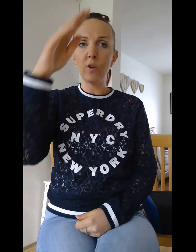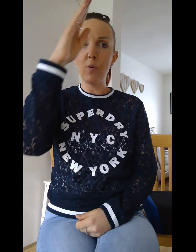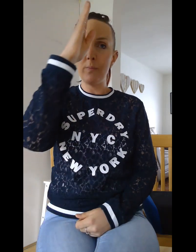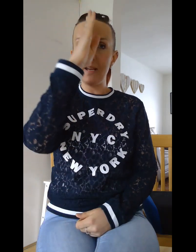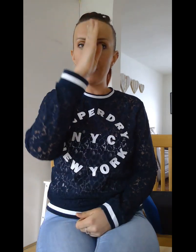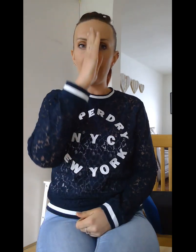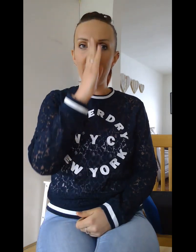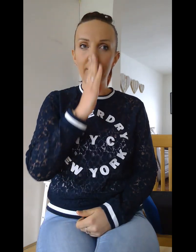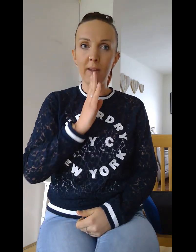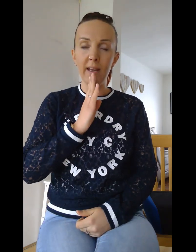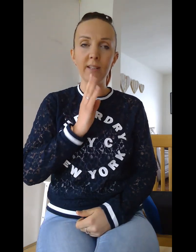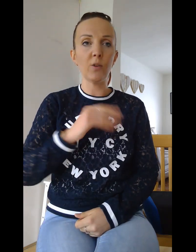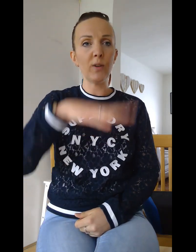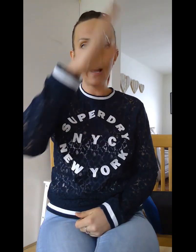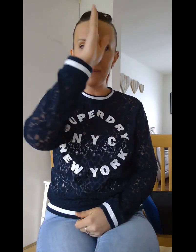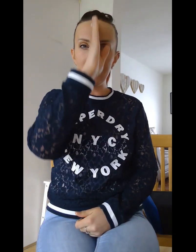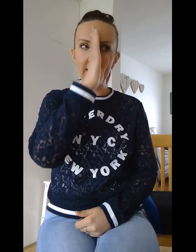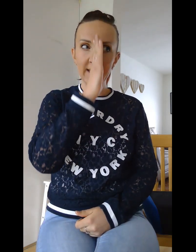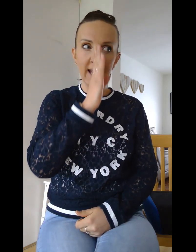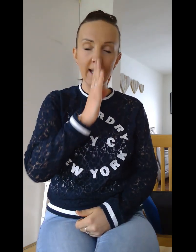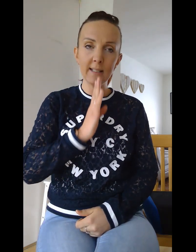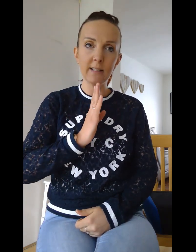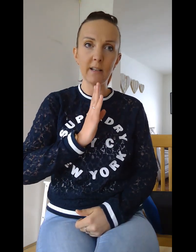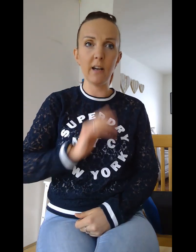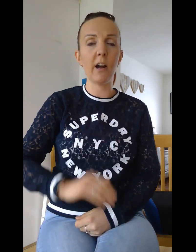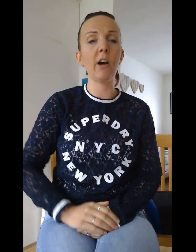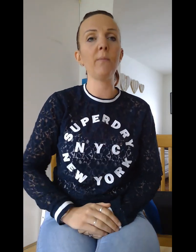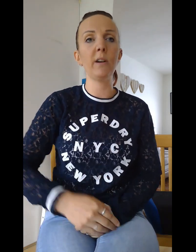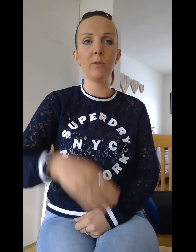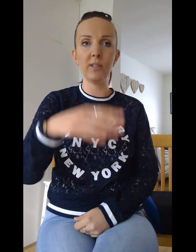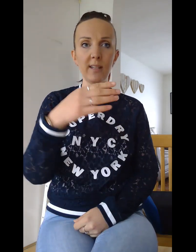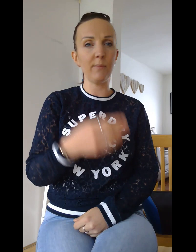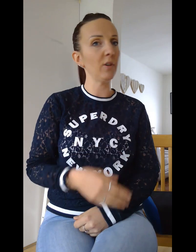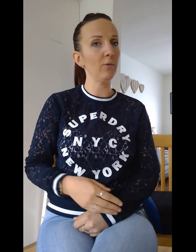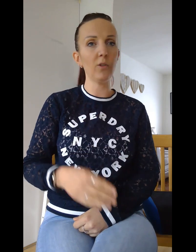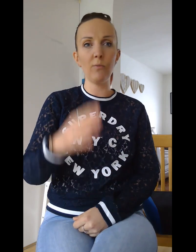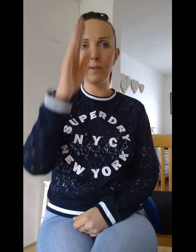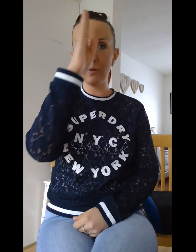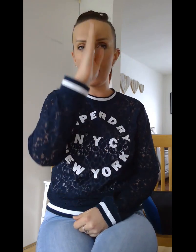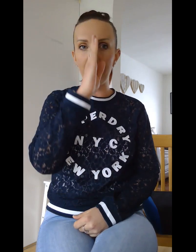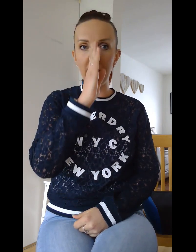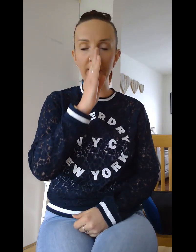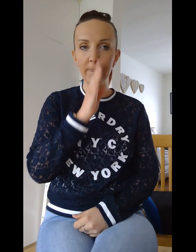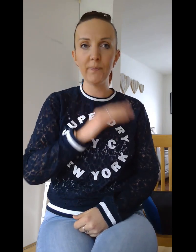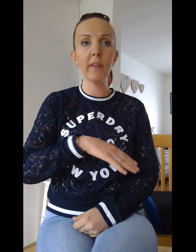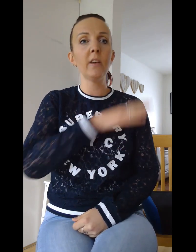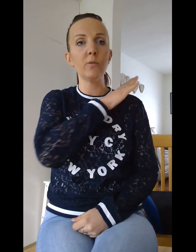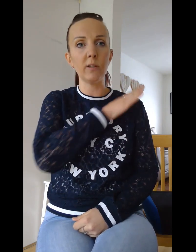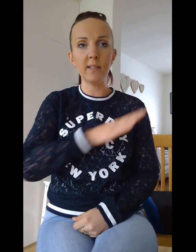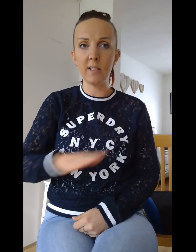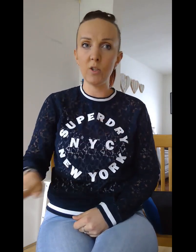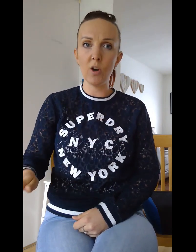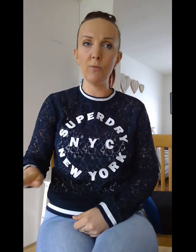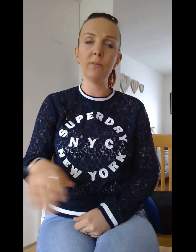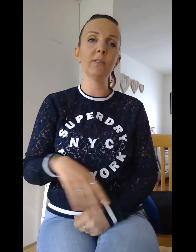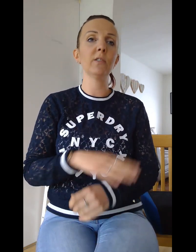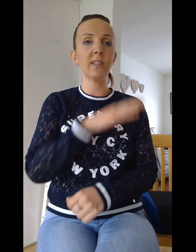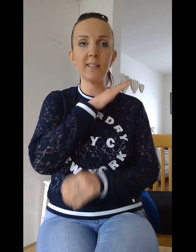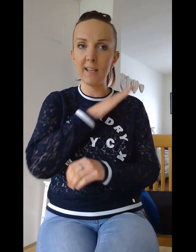Don't be unhappy. So, unhappy and sad are pretty much the same. So, don't be unhappy. So, we can say don't because that's our